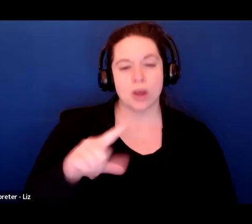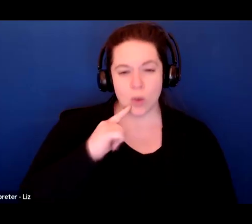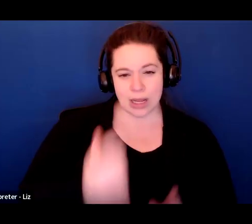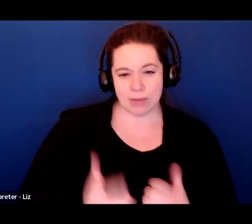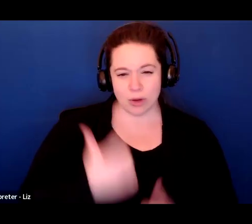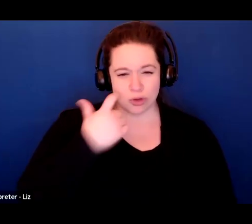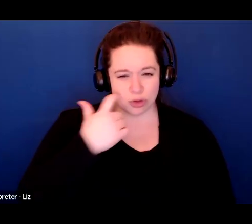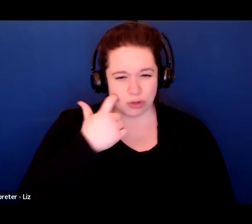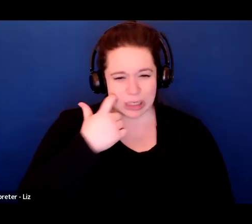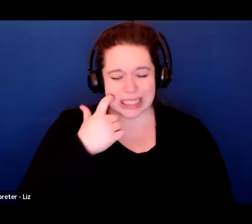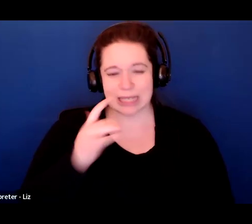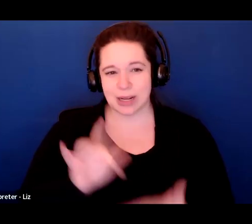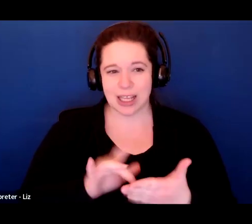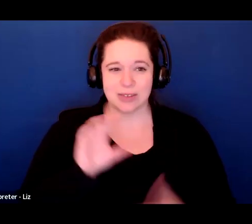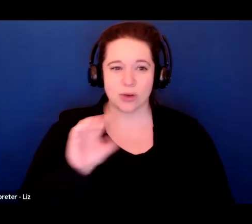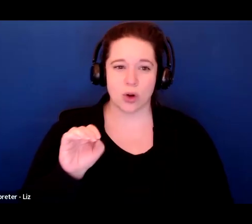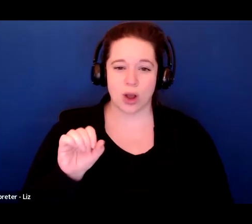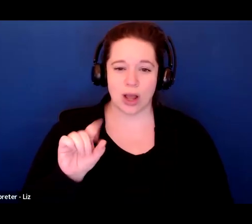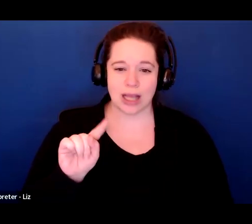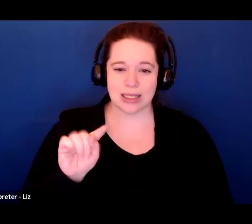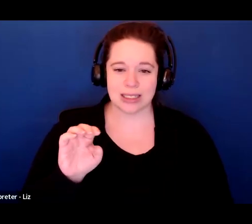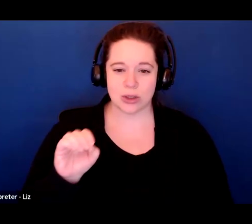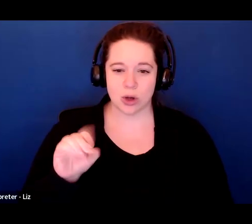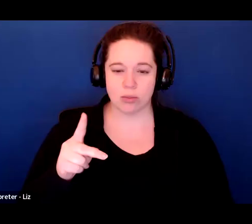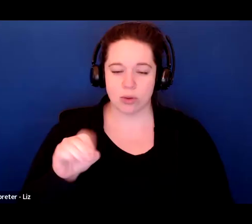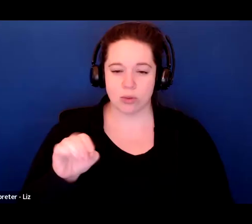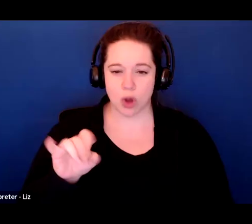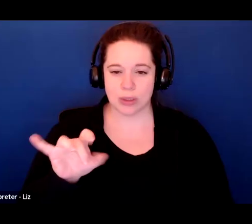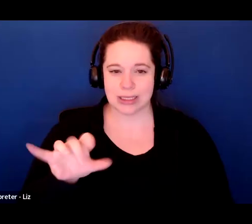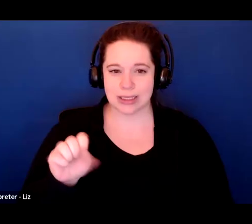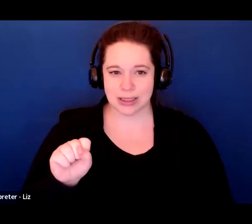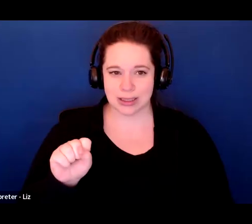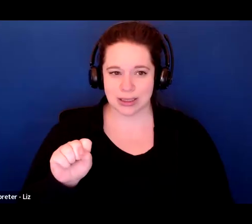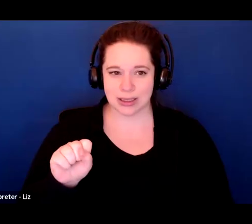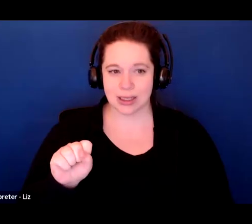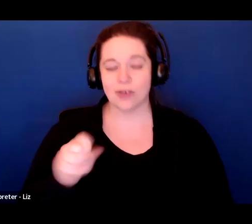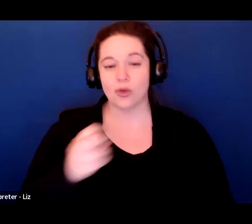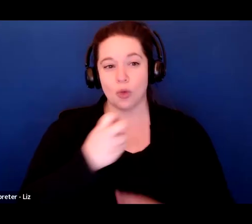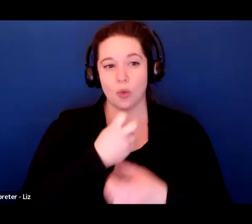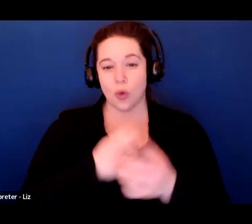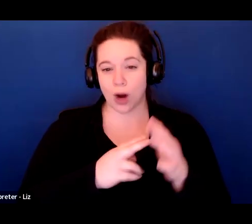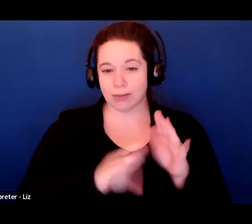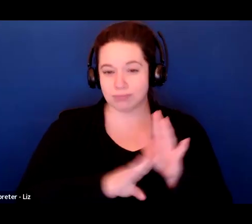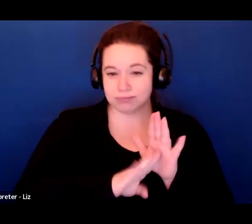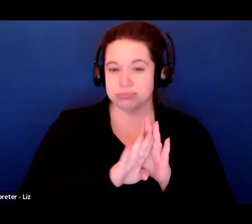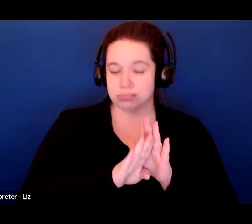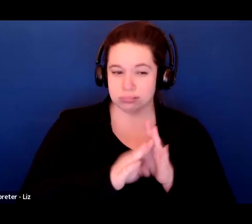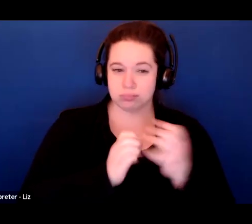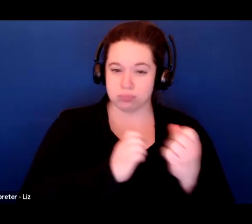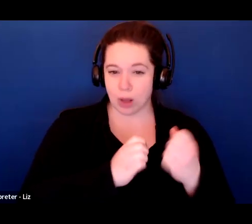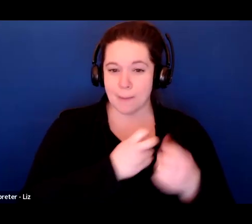and then maintaining? There's a lot of medications that are out there now. It used to be there just were a few. And, we always think